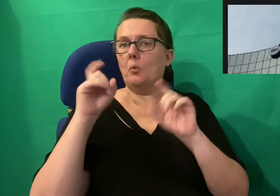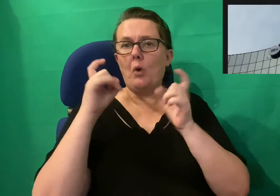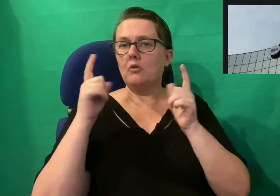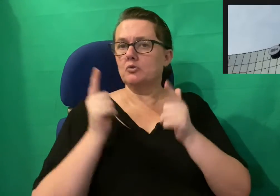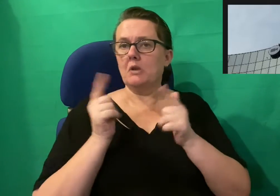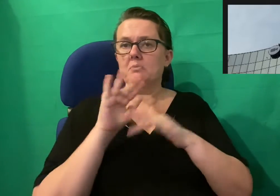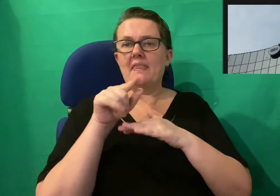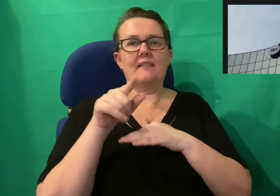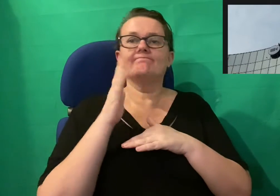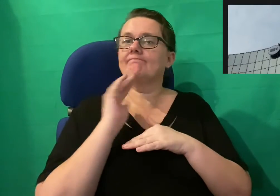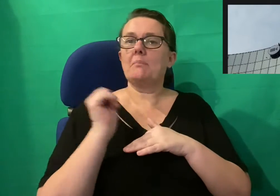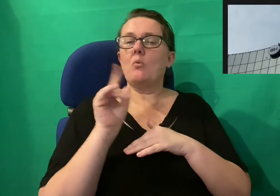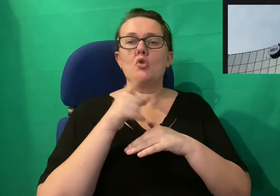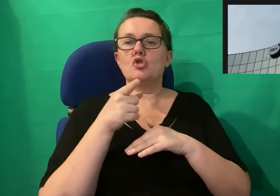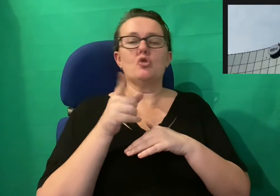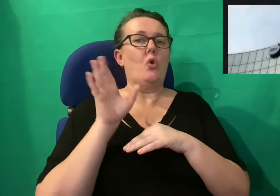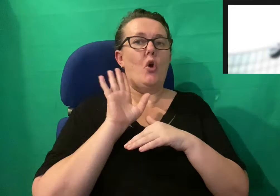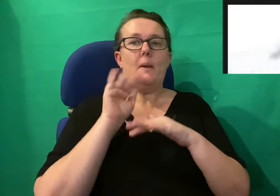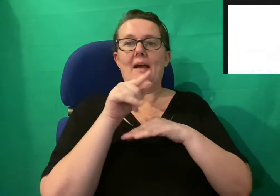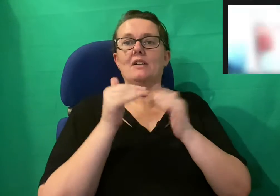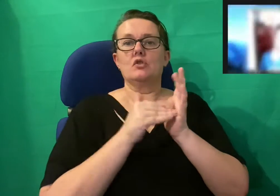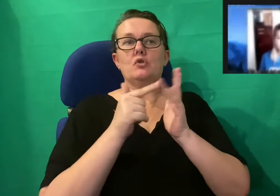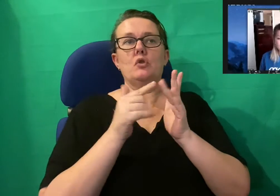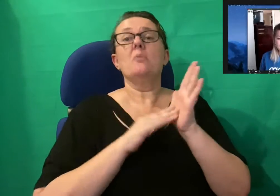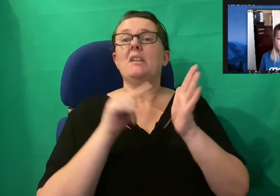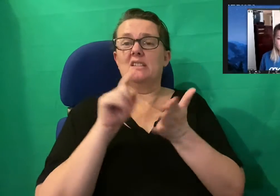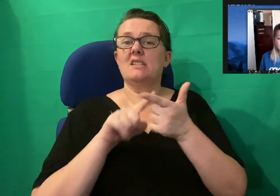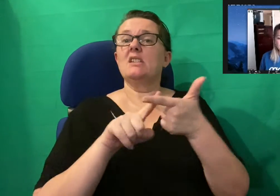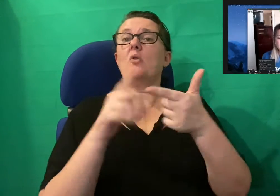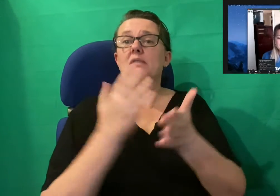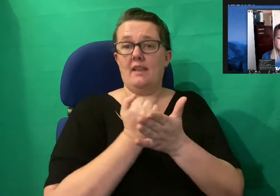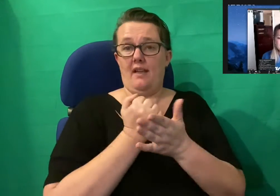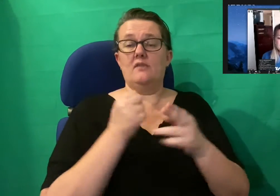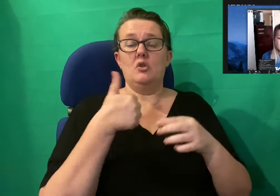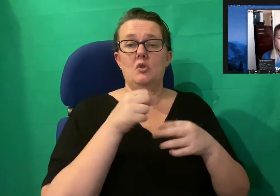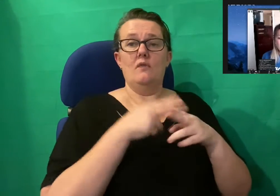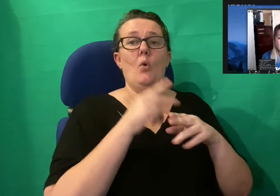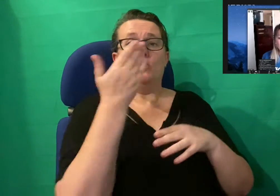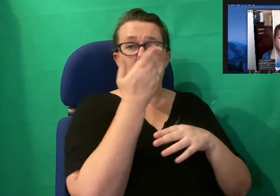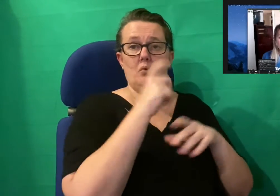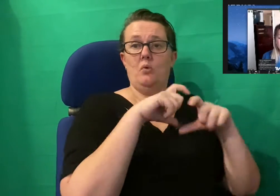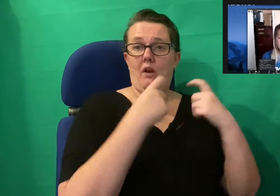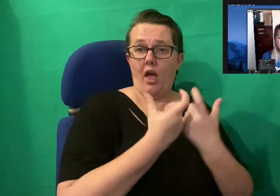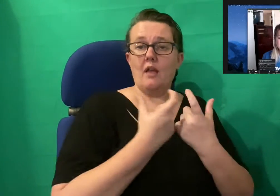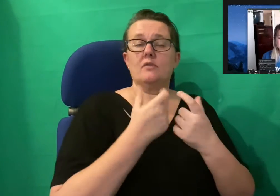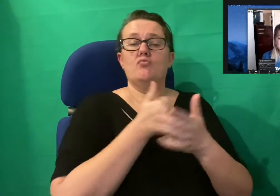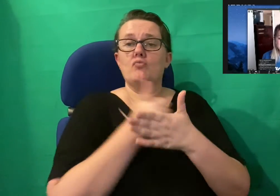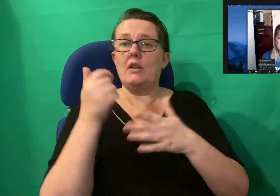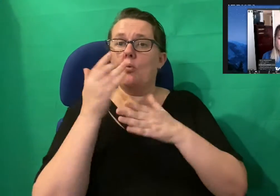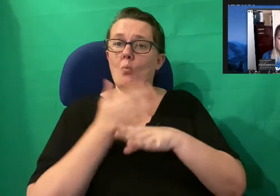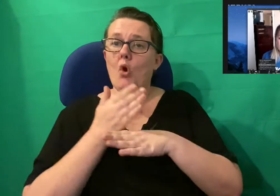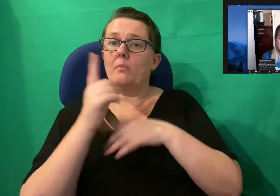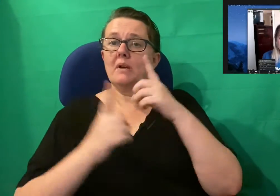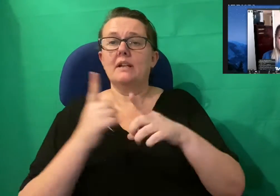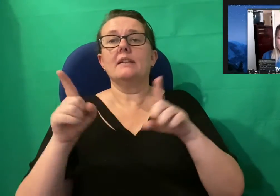Despite what you've heard, Zoom is still safe to use for casual purposes like school classes, regular work meetings, or social